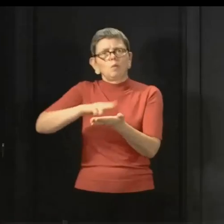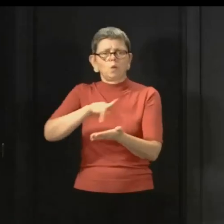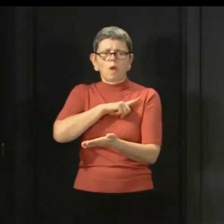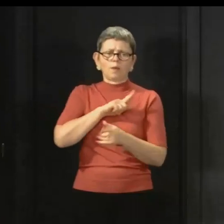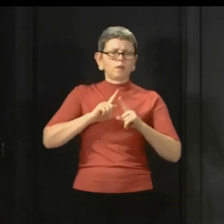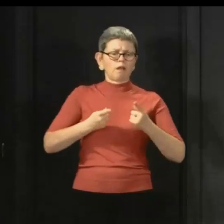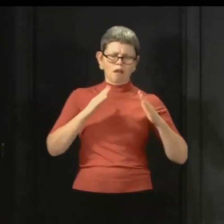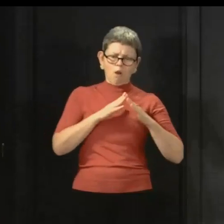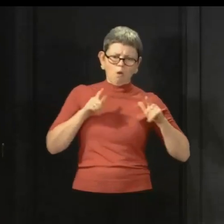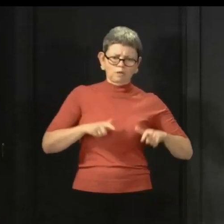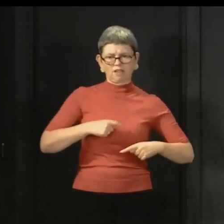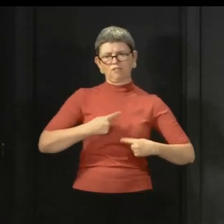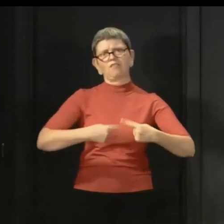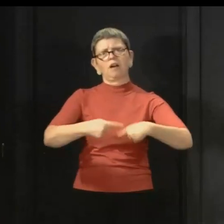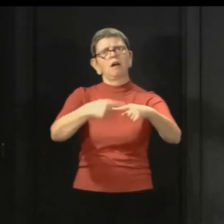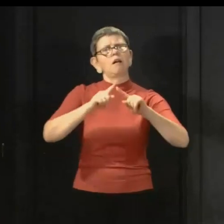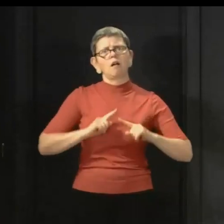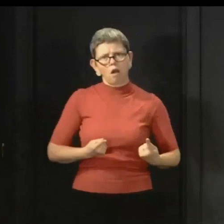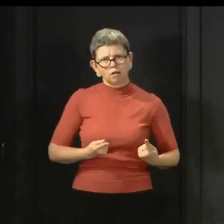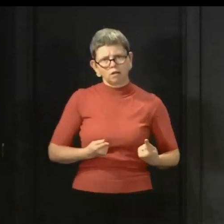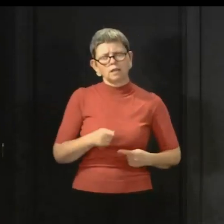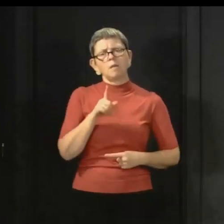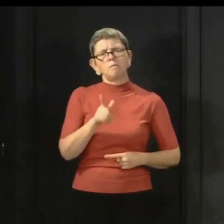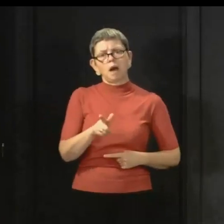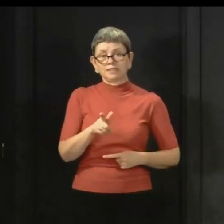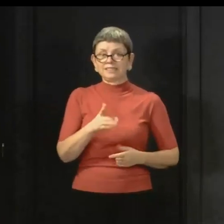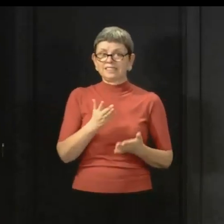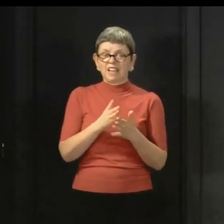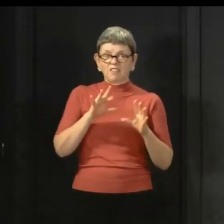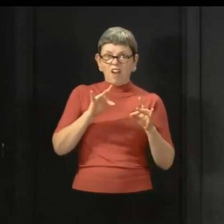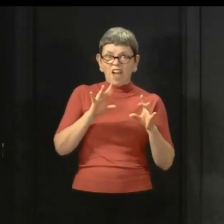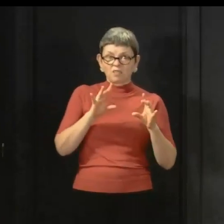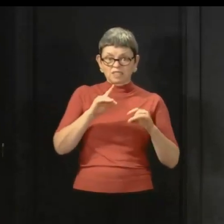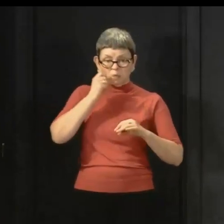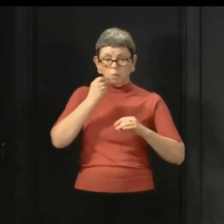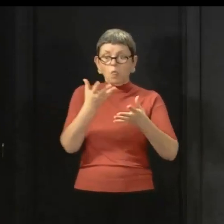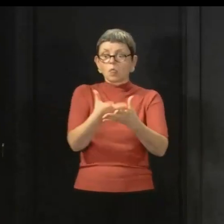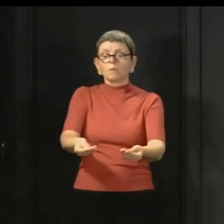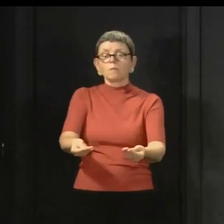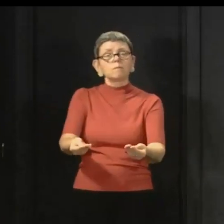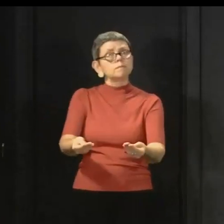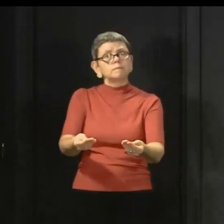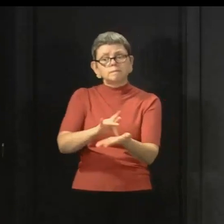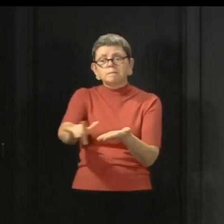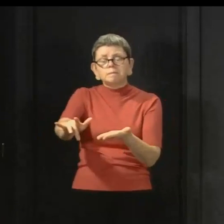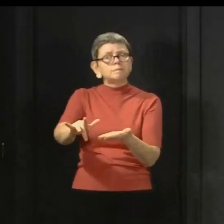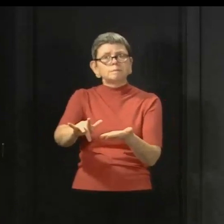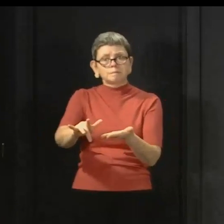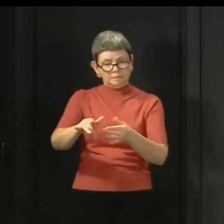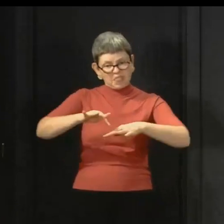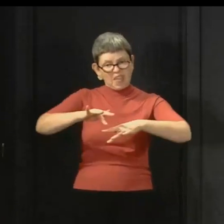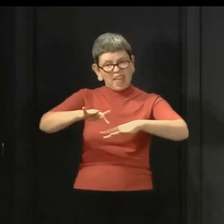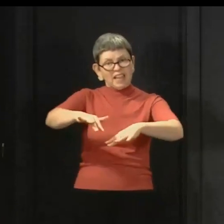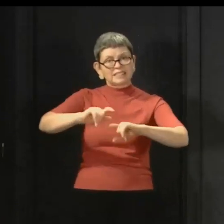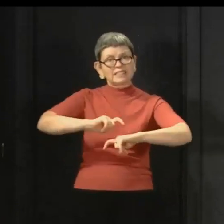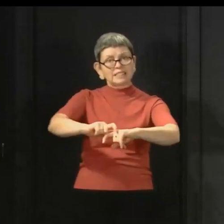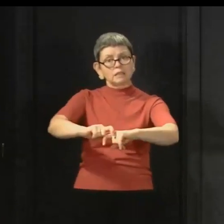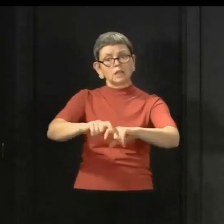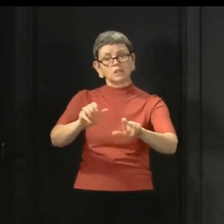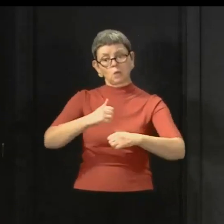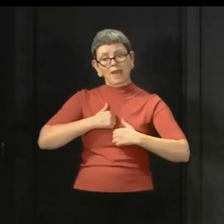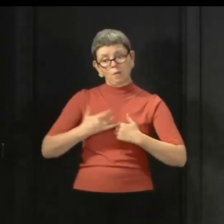But we have to recognise the virus has not gone away. So there will be changes in how we live our lives that will be necessary for